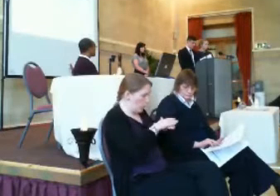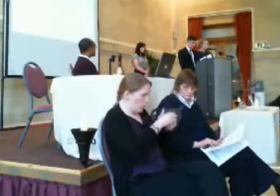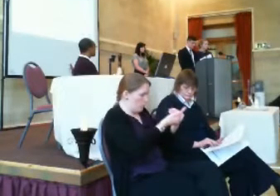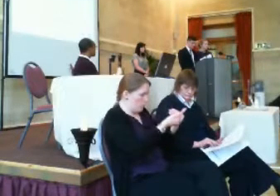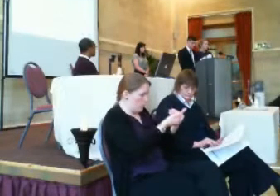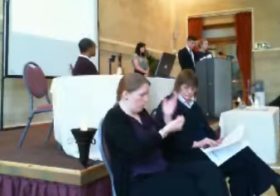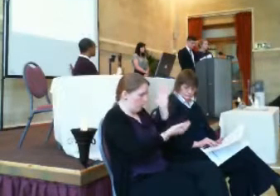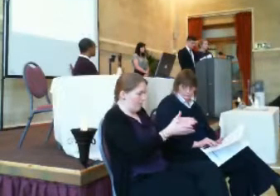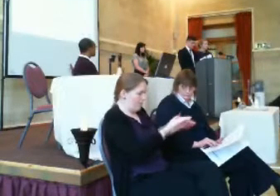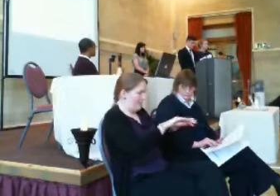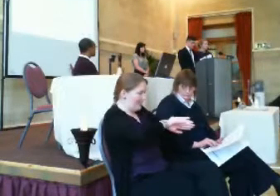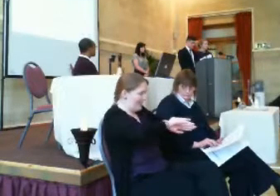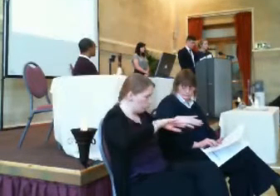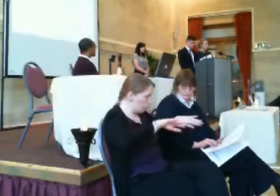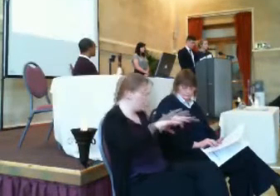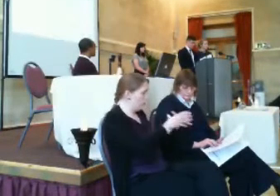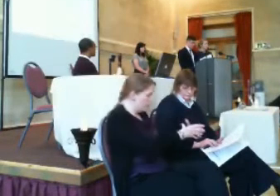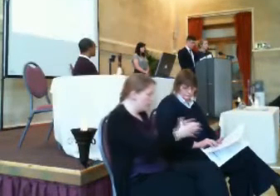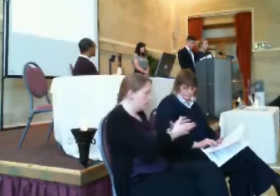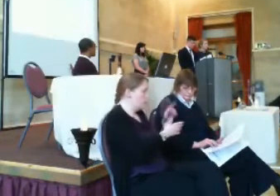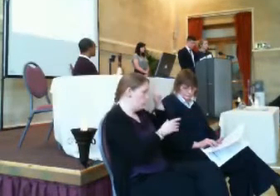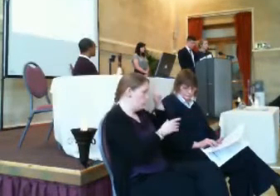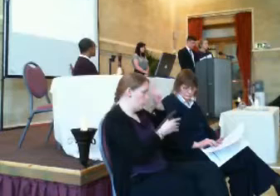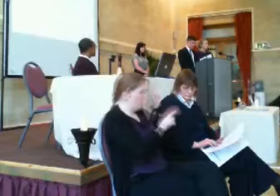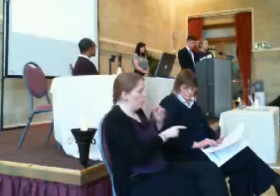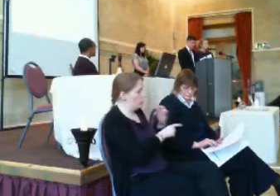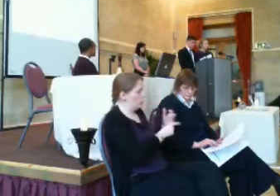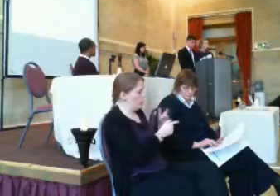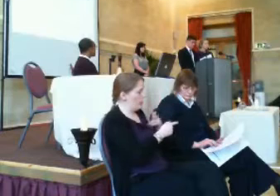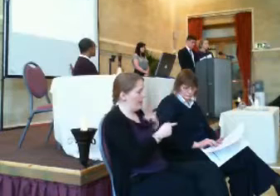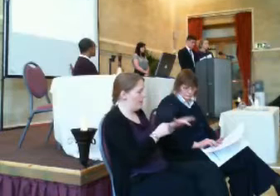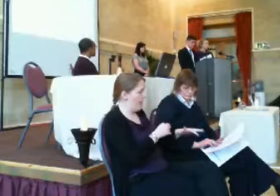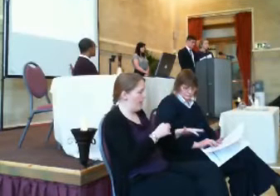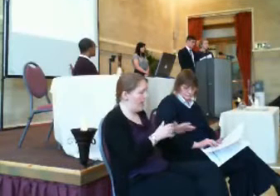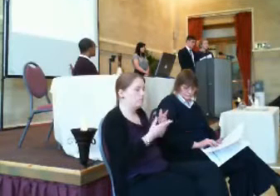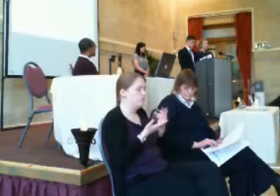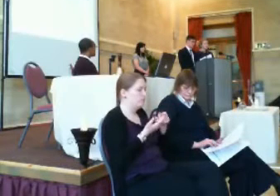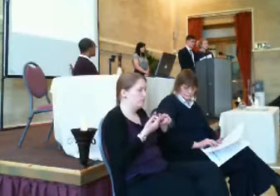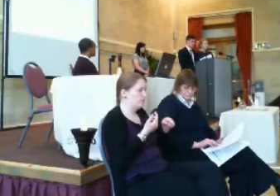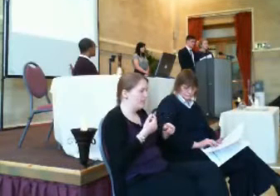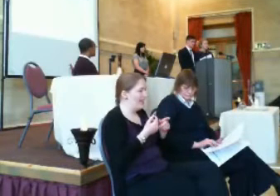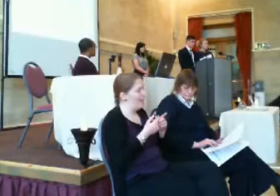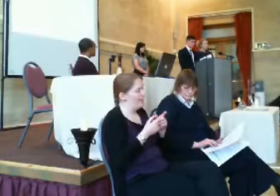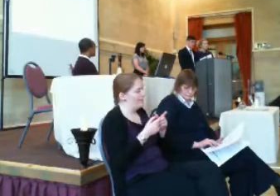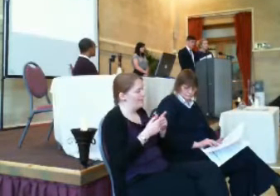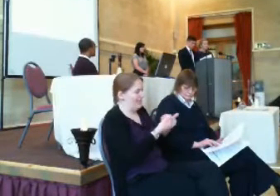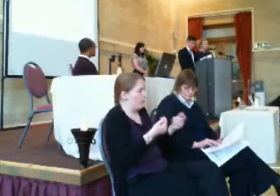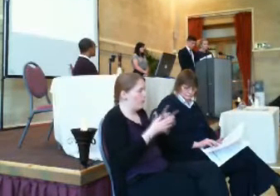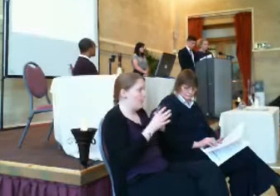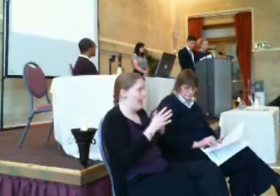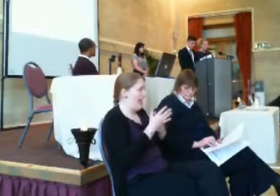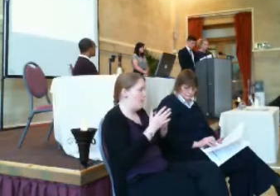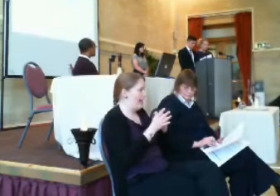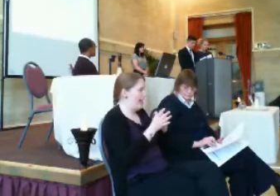the city. The Germans forced the Jews to live there, separated from the rest of the so-called Aryan, non-Jewish city by